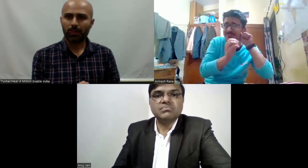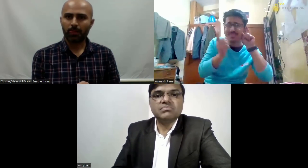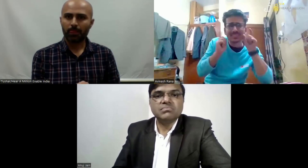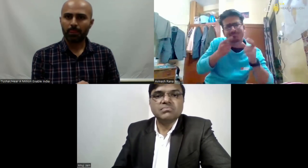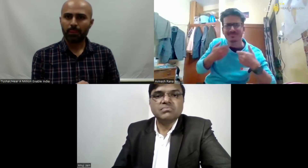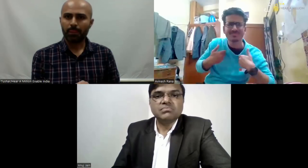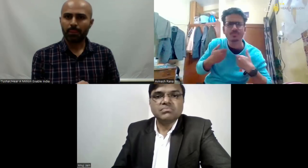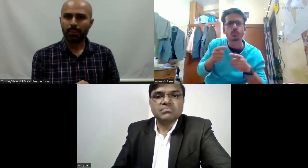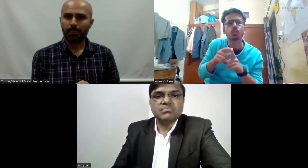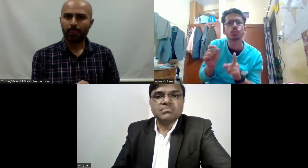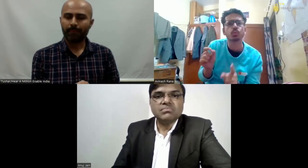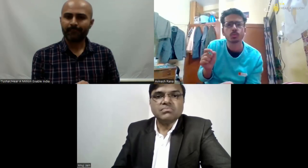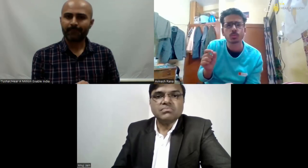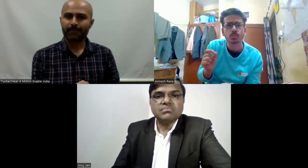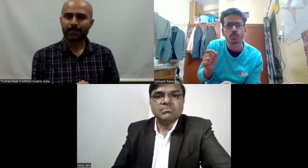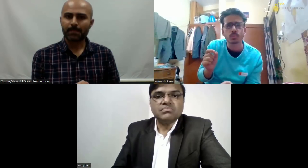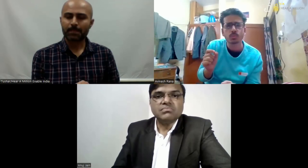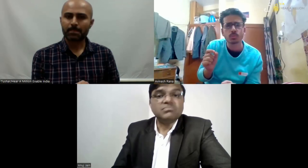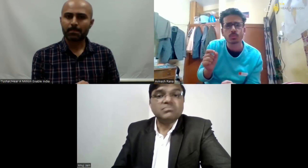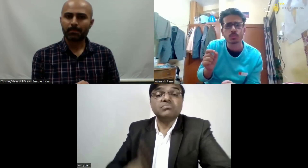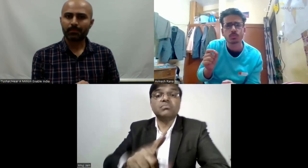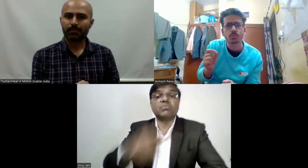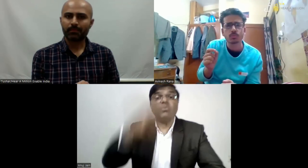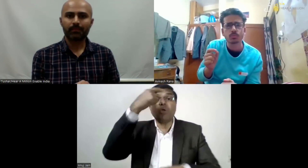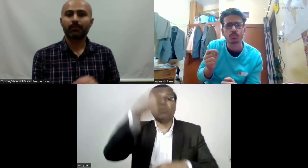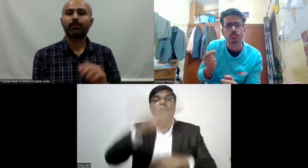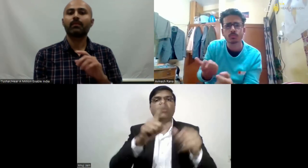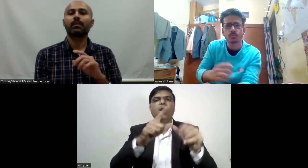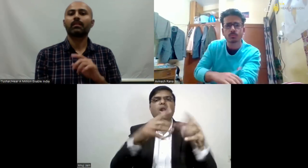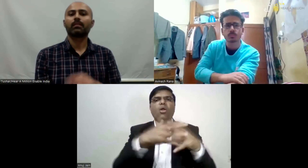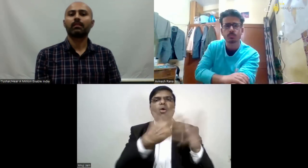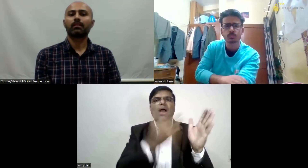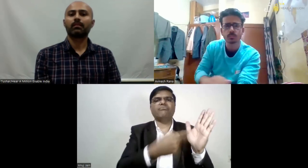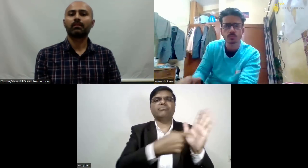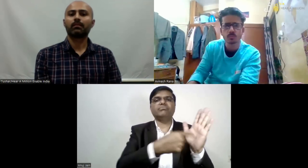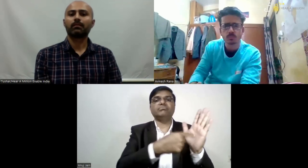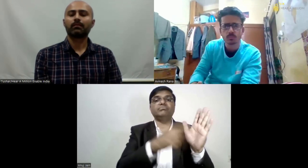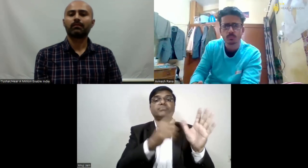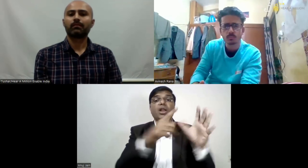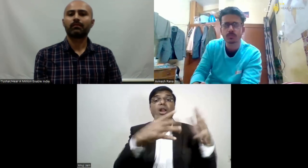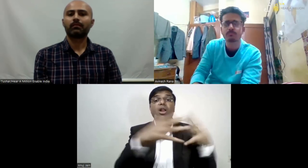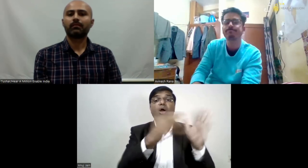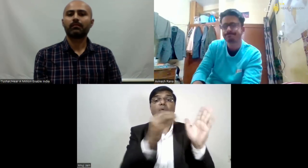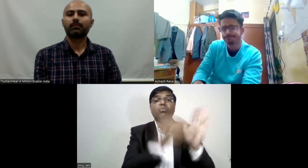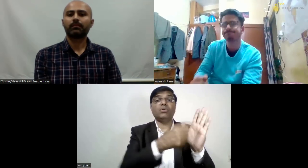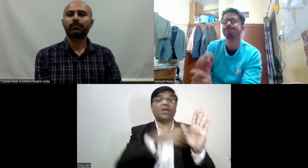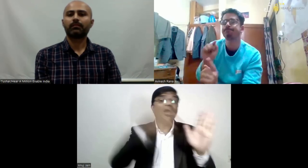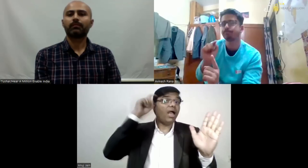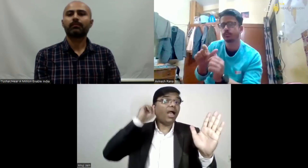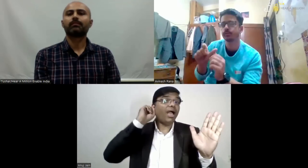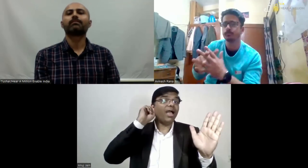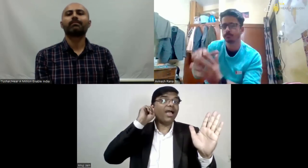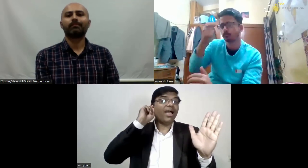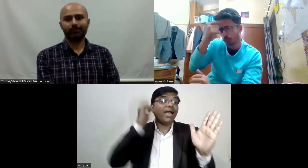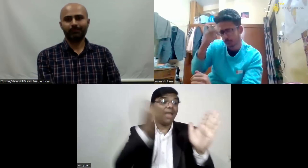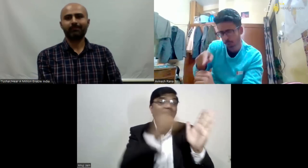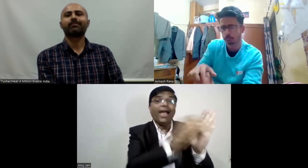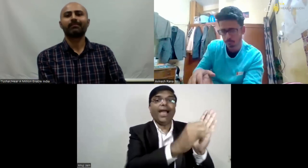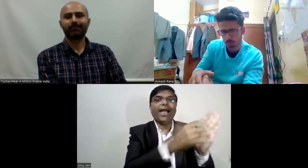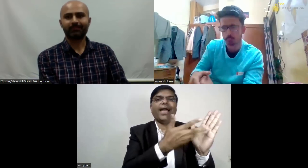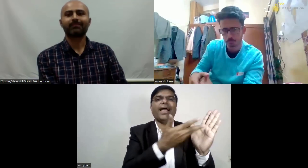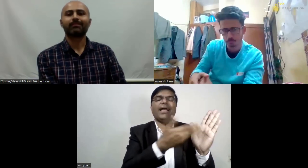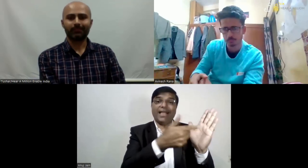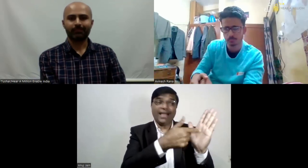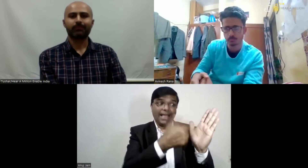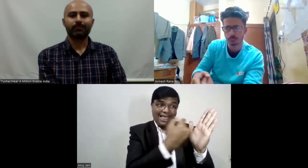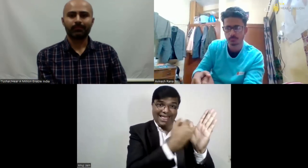as a deaf person only, I don't use a hearing aid. So what I can do in that situation? The law talks about it, that yeah, if